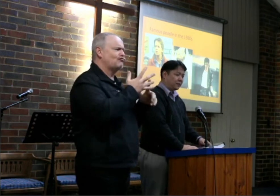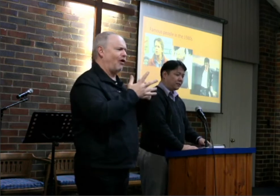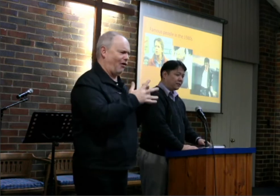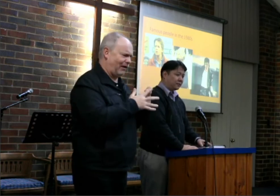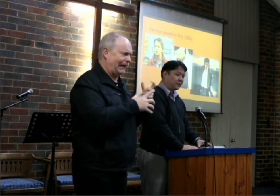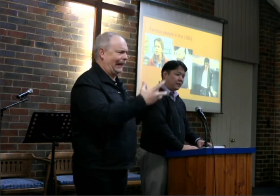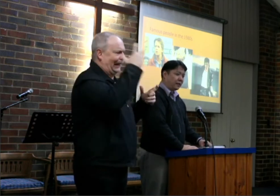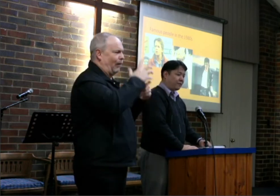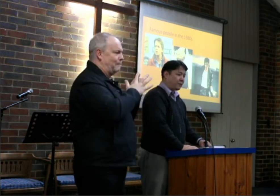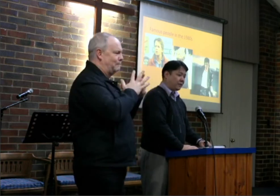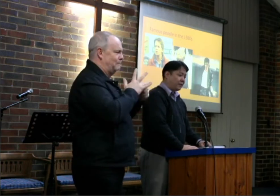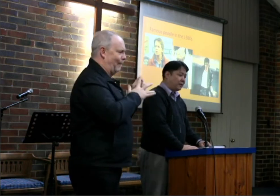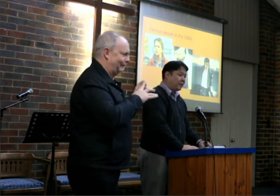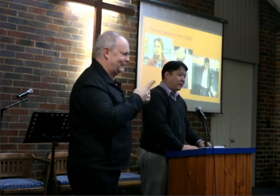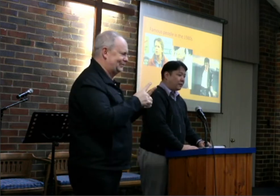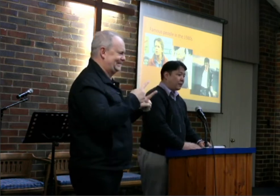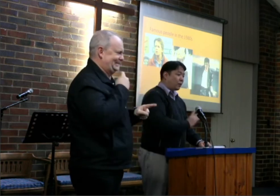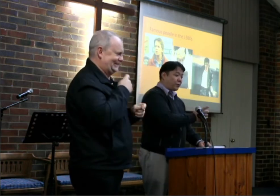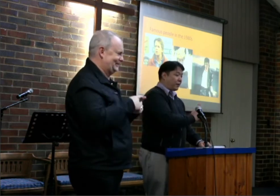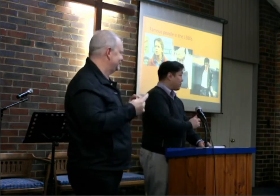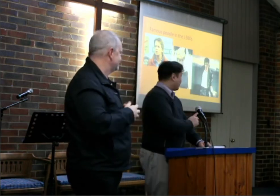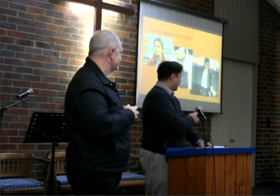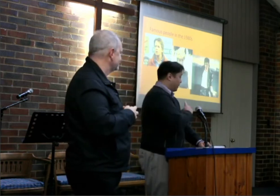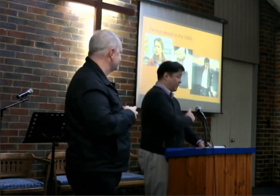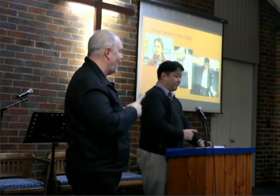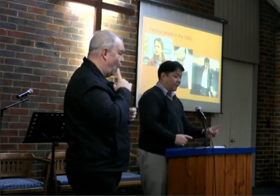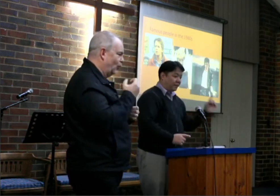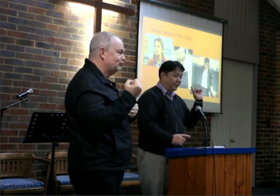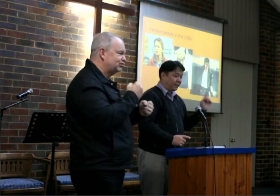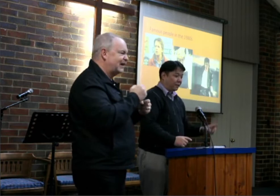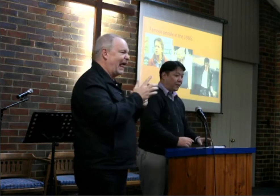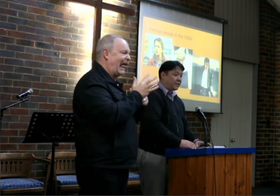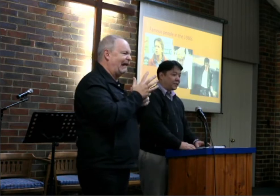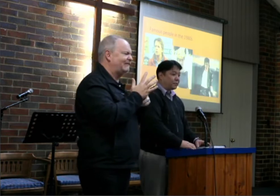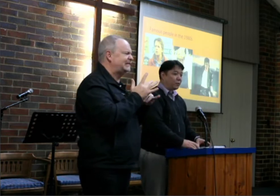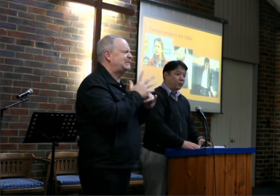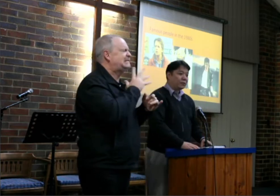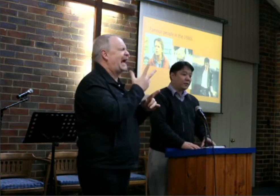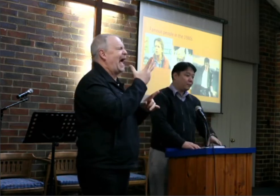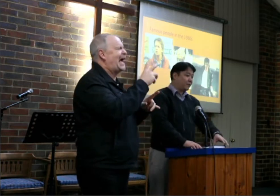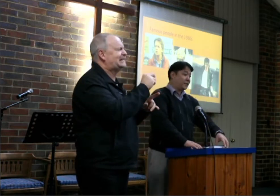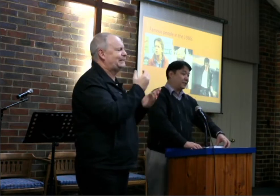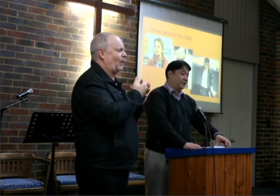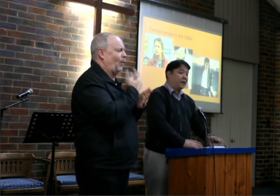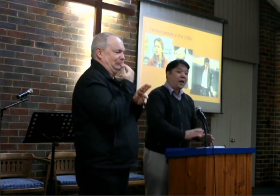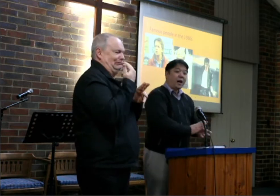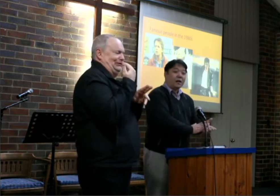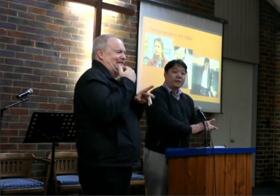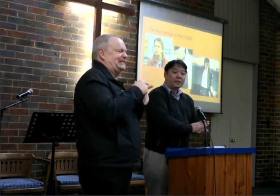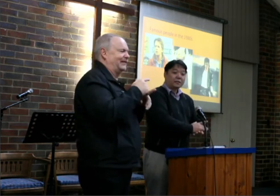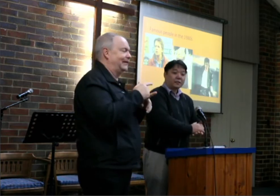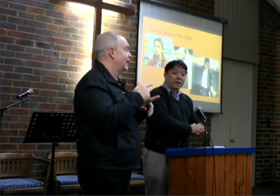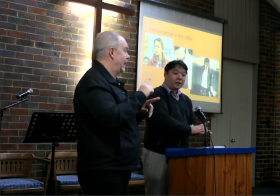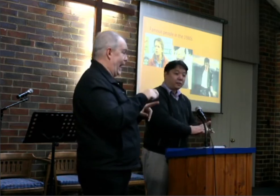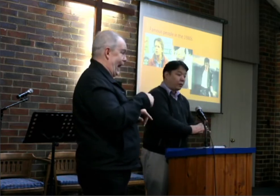wasn't it? Yeah, Elvis Presley. I thought of putting Elvis Presley in, but I think 80s is more Michael Jackson.